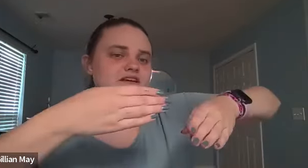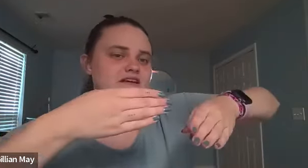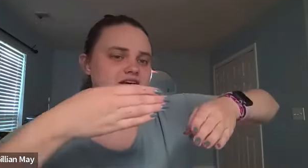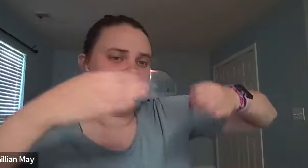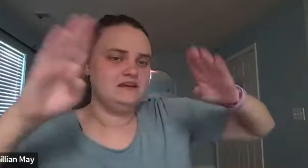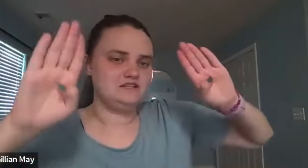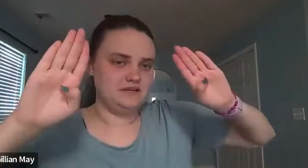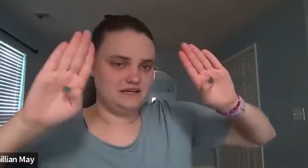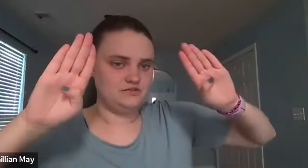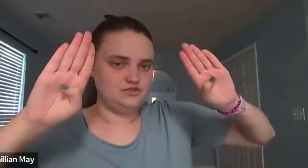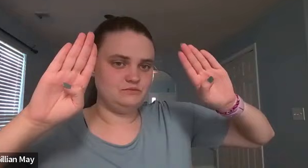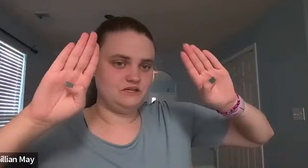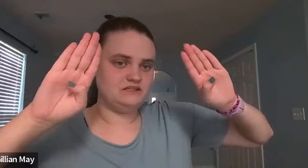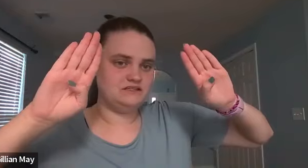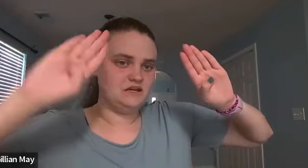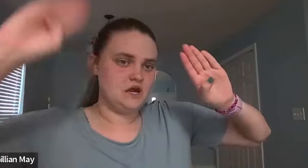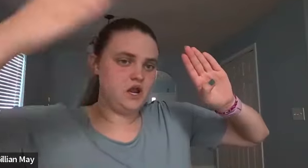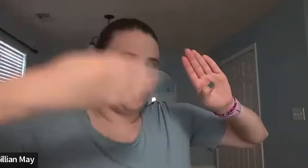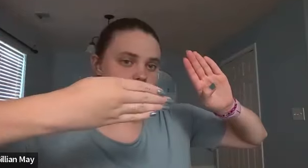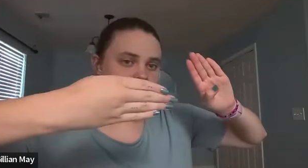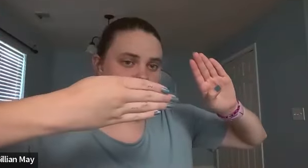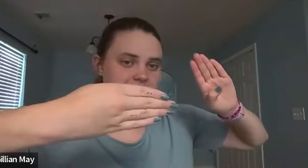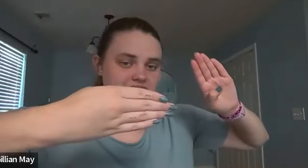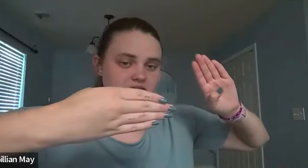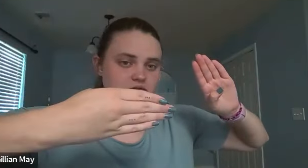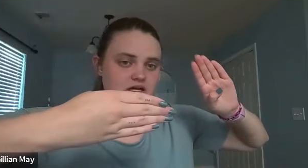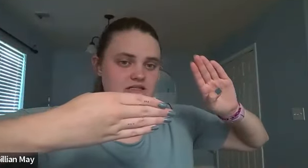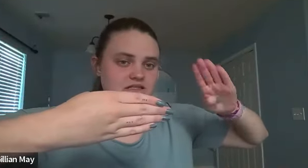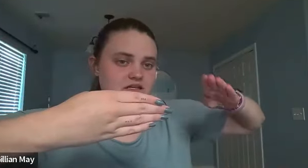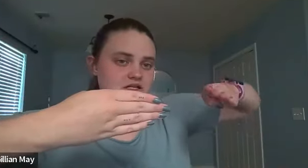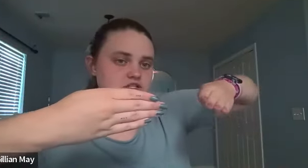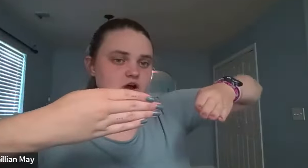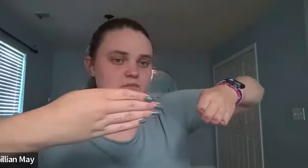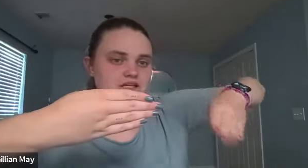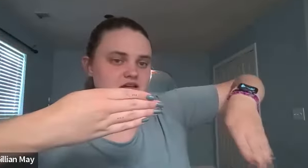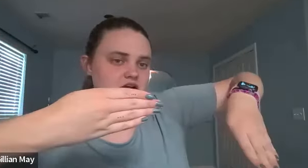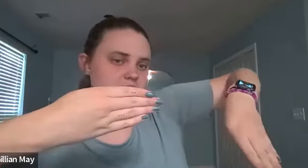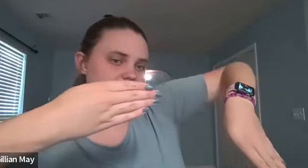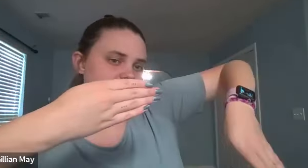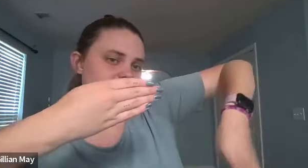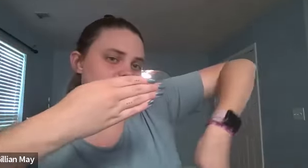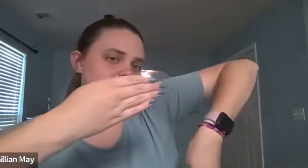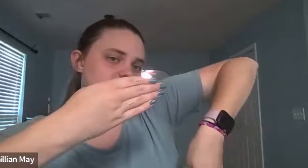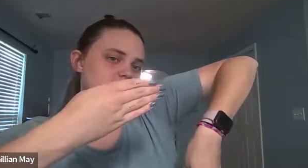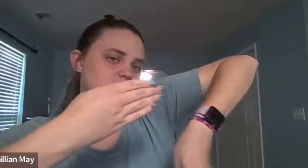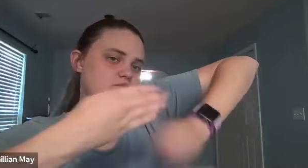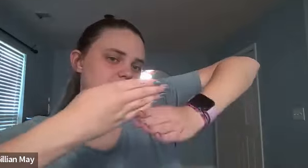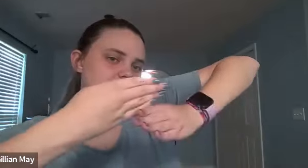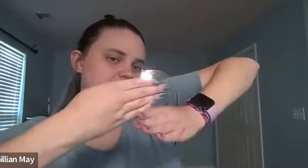kick is going to be, again, those 2 B's. Non-dominant is sideways. Dominant is going to come in at an angle and swing up and